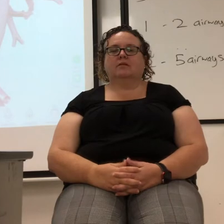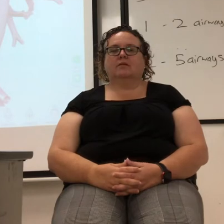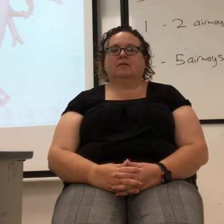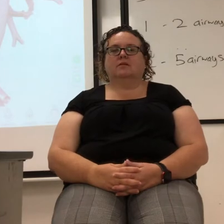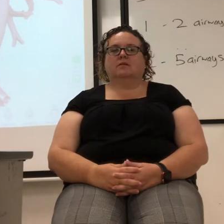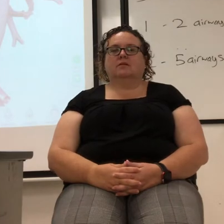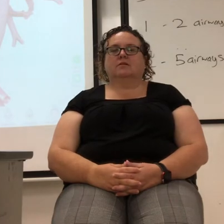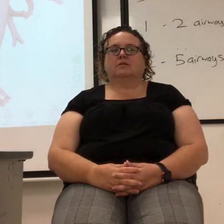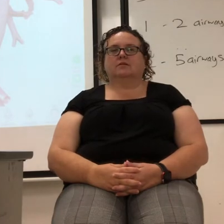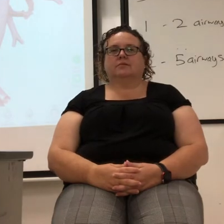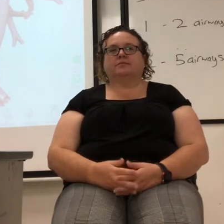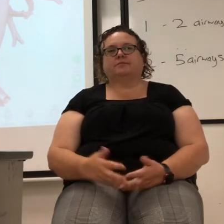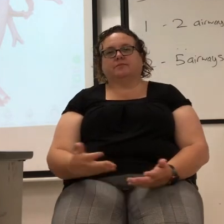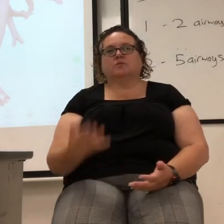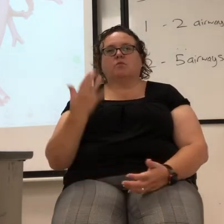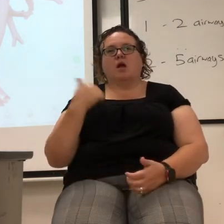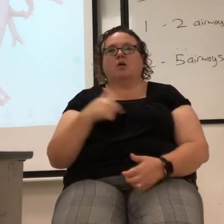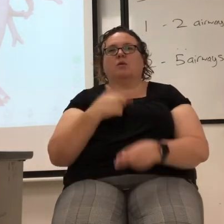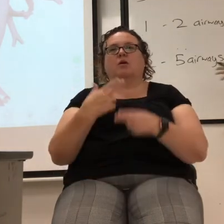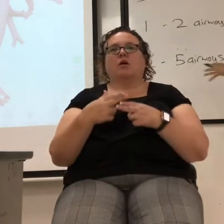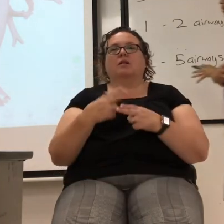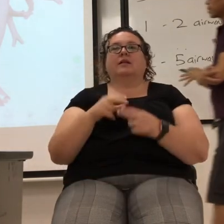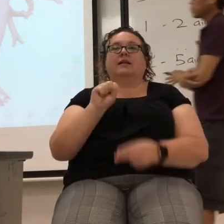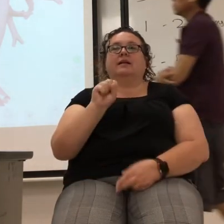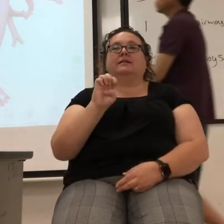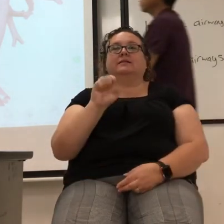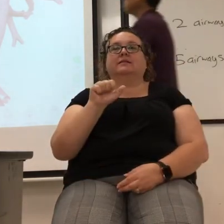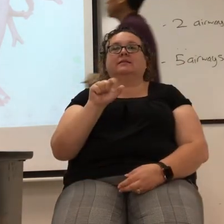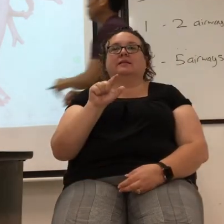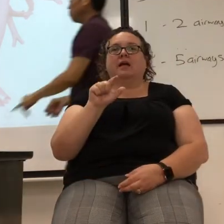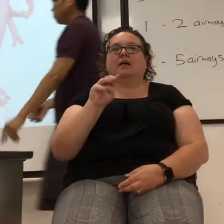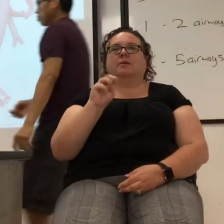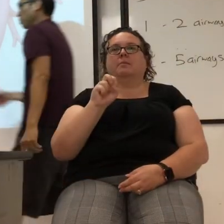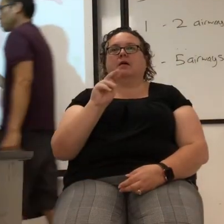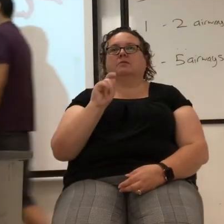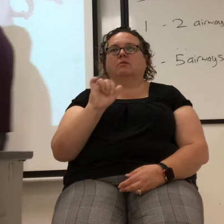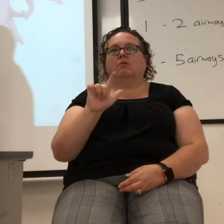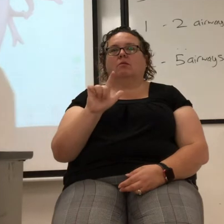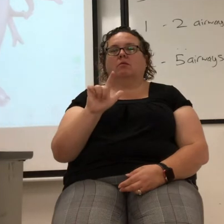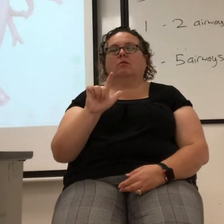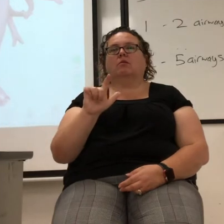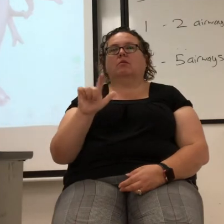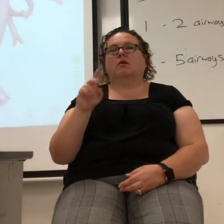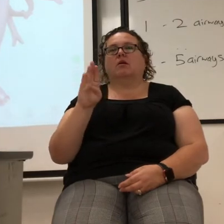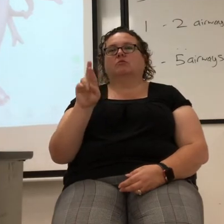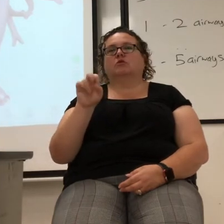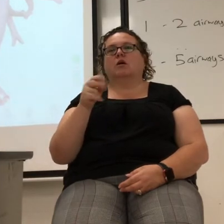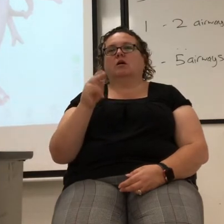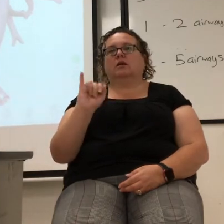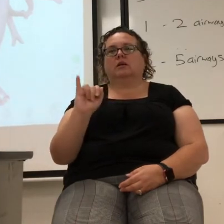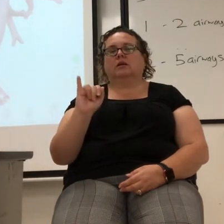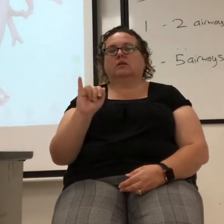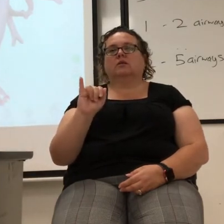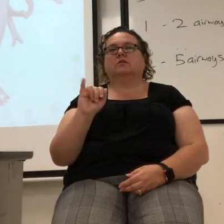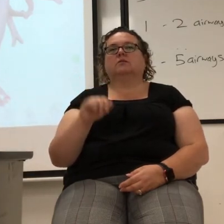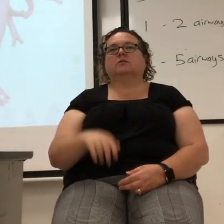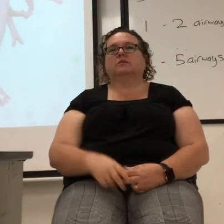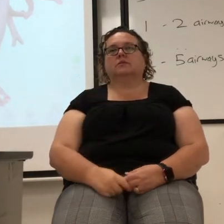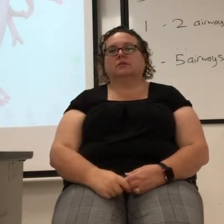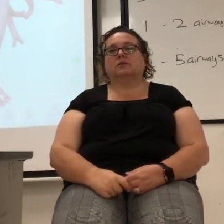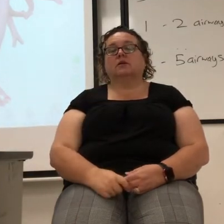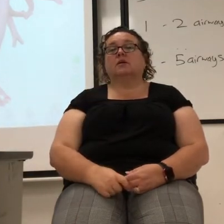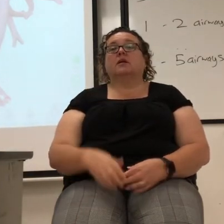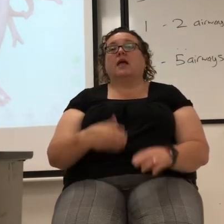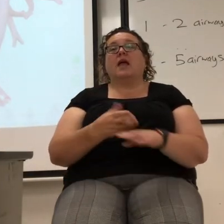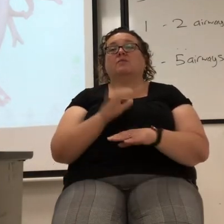Hence the term segmental bronchi. So primary, secondary, tertiary.